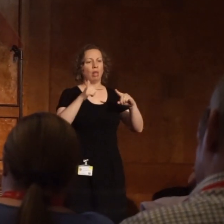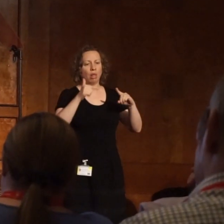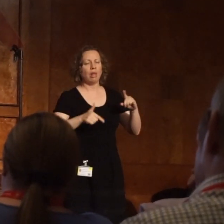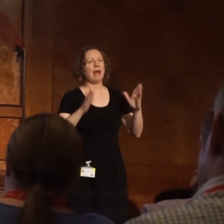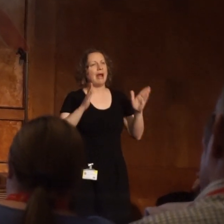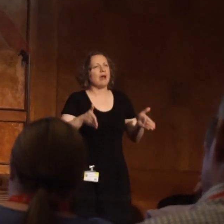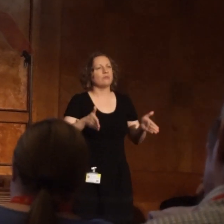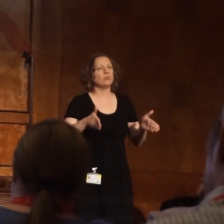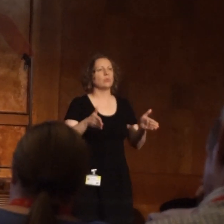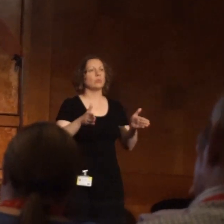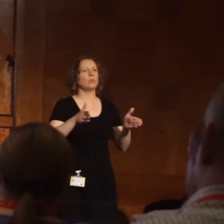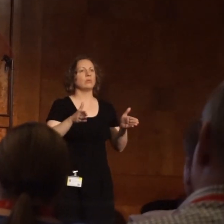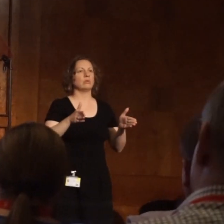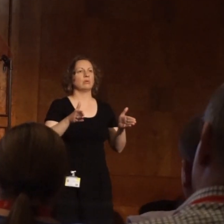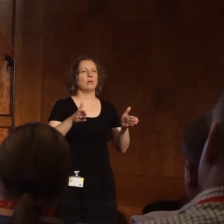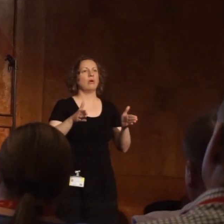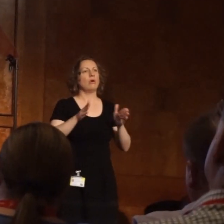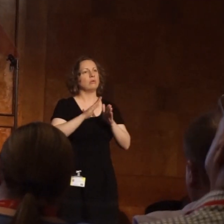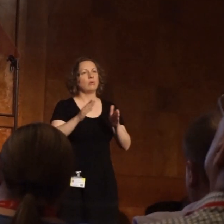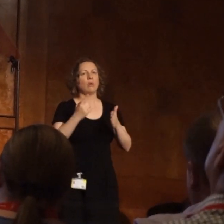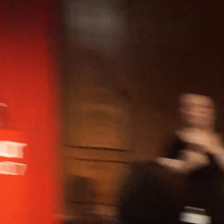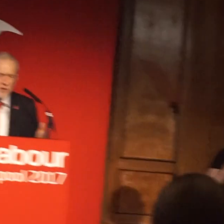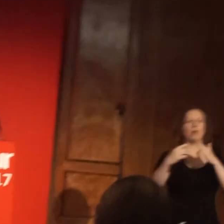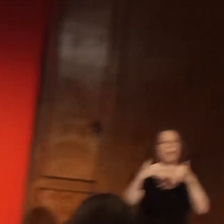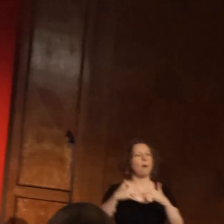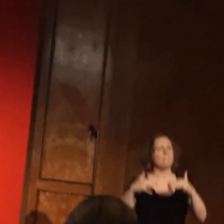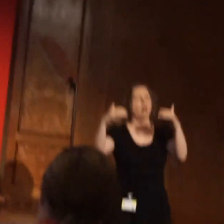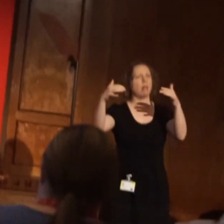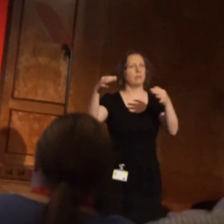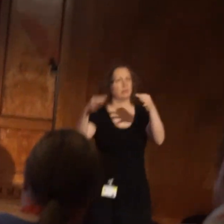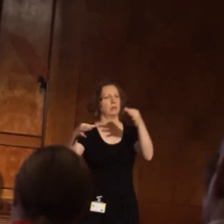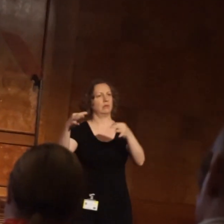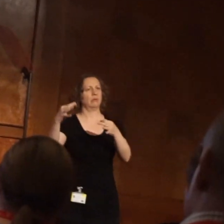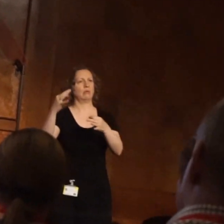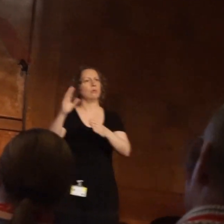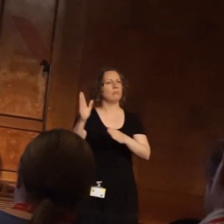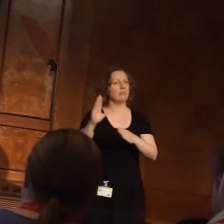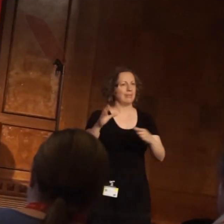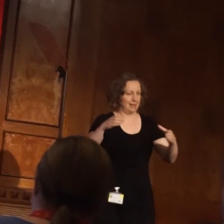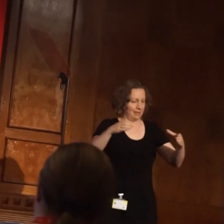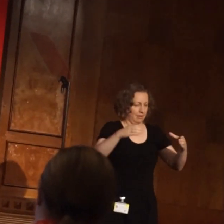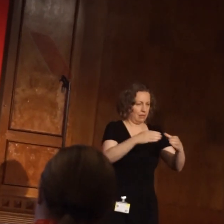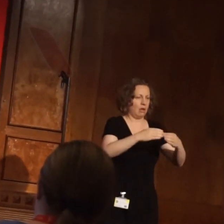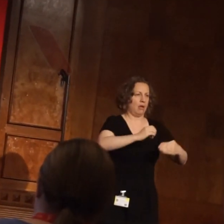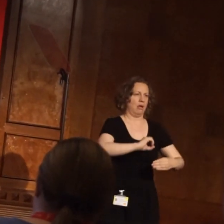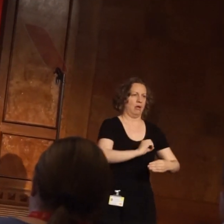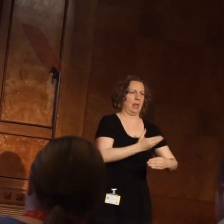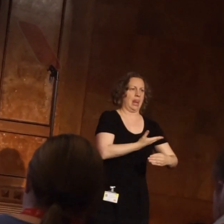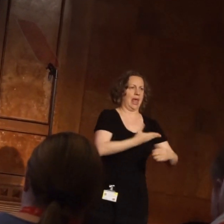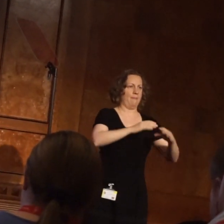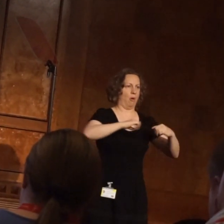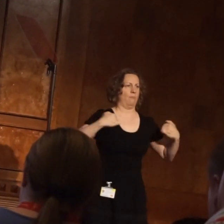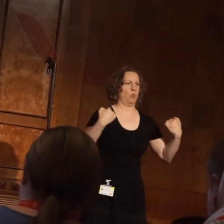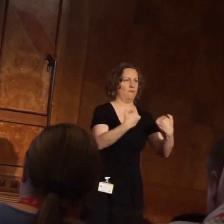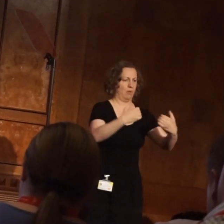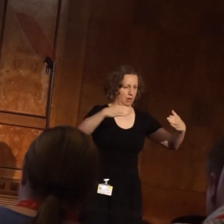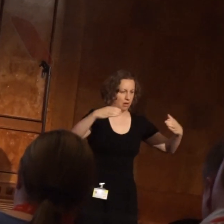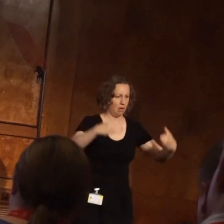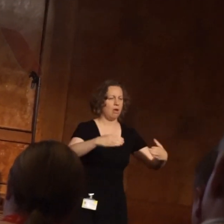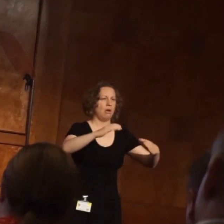workplace, the House of Parliament. Our movement, the Labour movement, founded in the